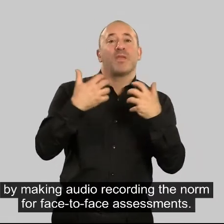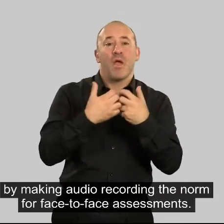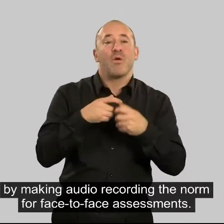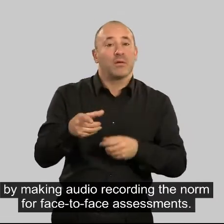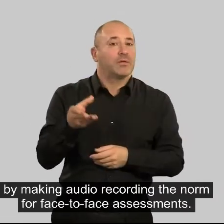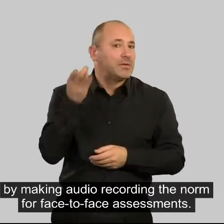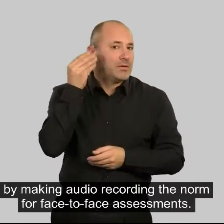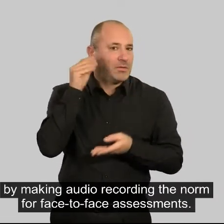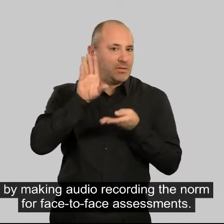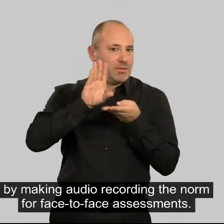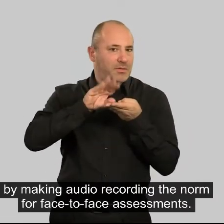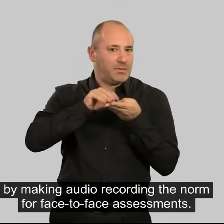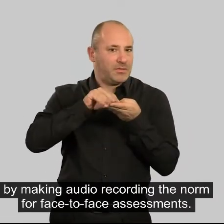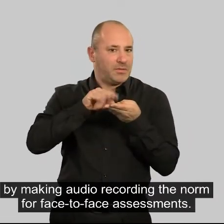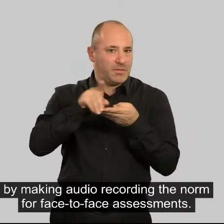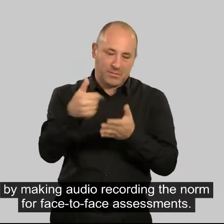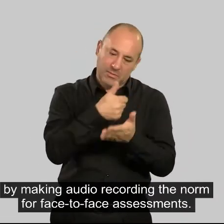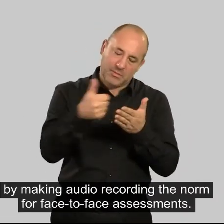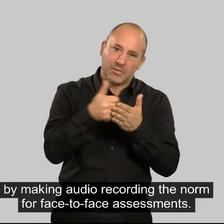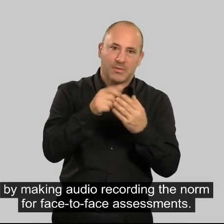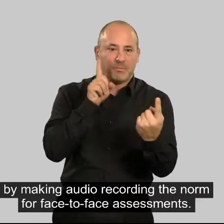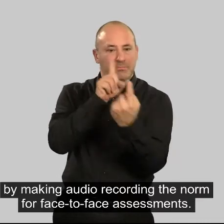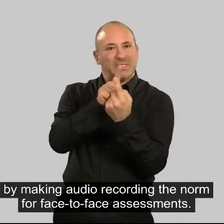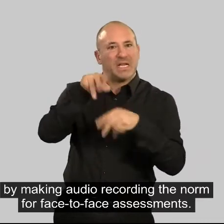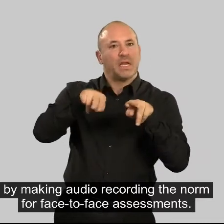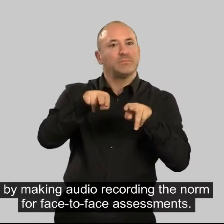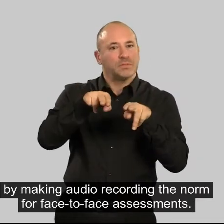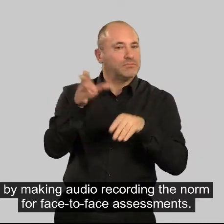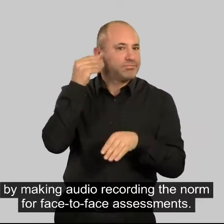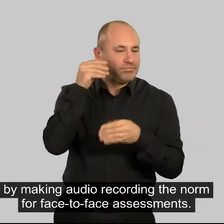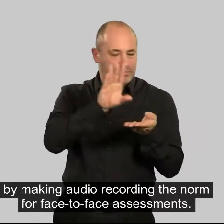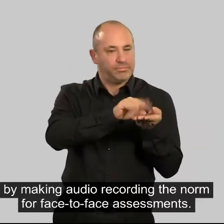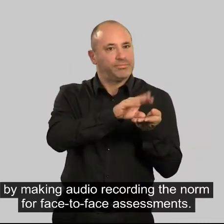the norm for face-to-face assessments.